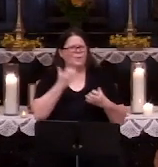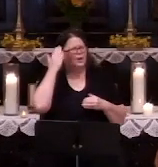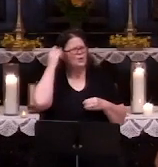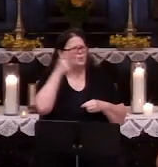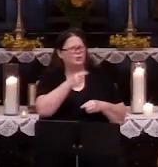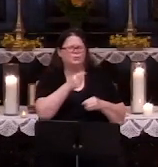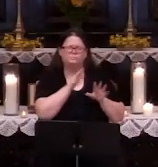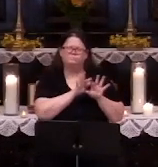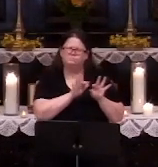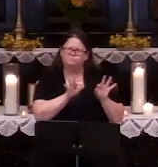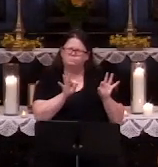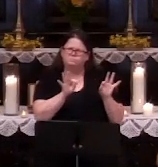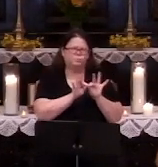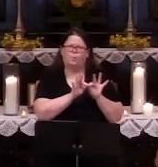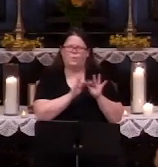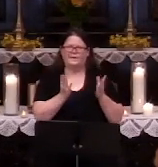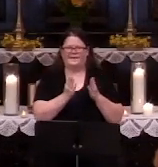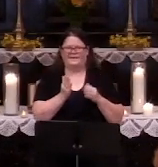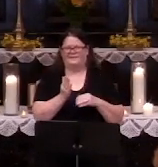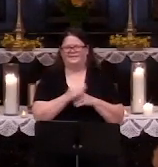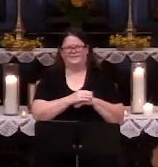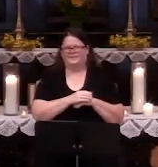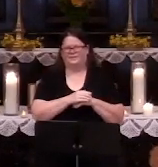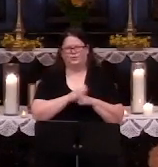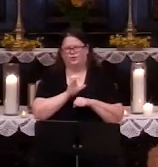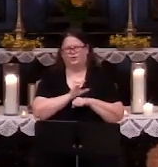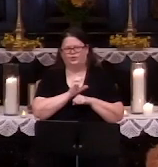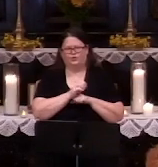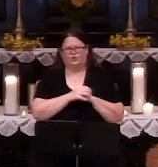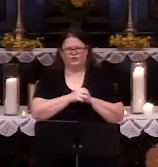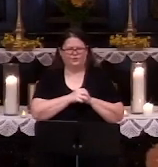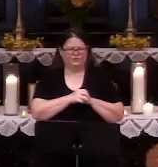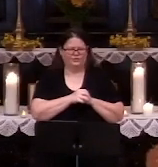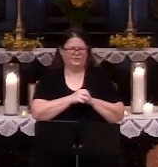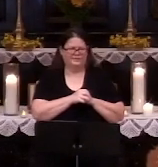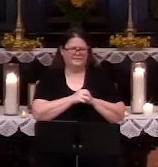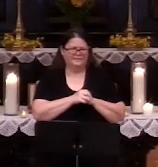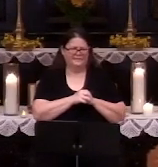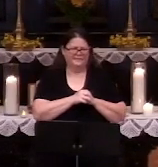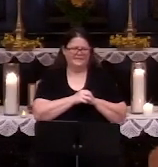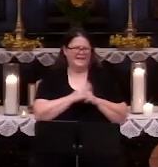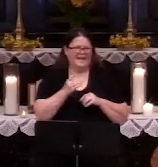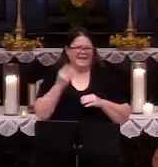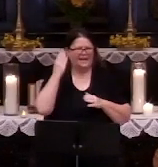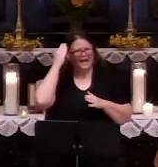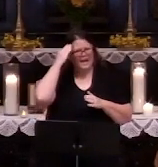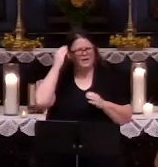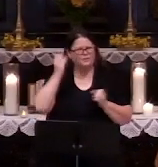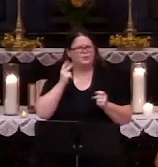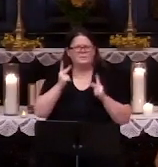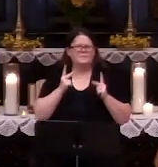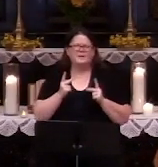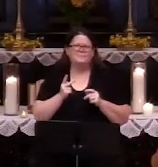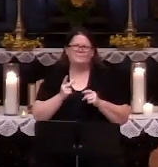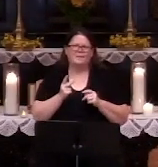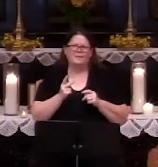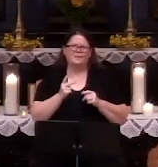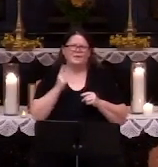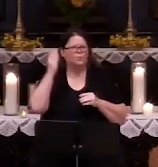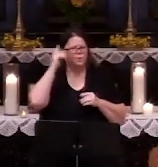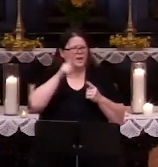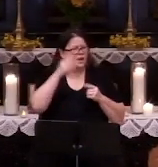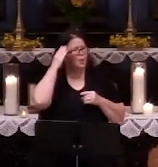have meant to the members of the church, and I could tell that this morning by all those who were hugging you and greeting you.